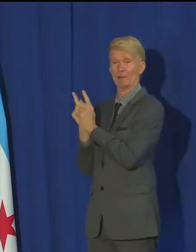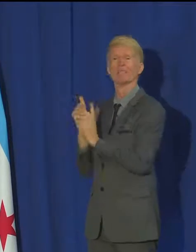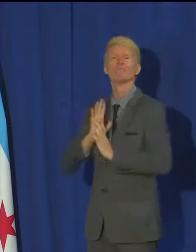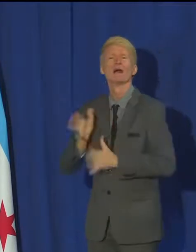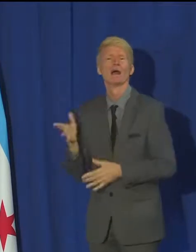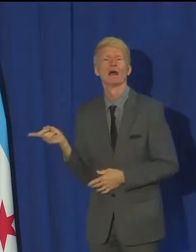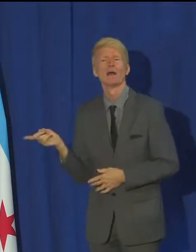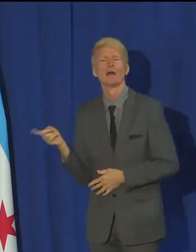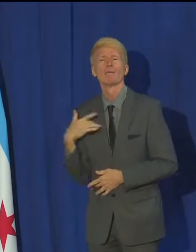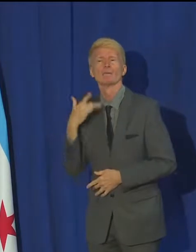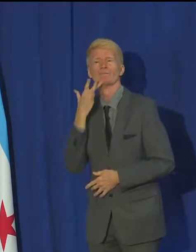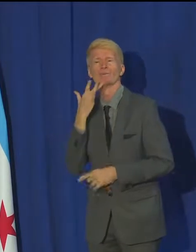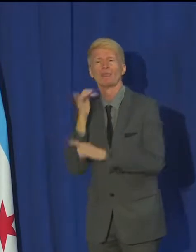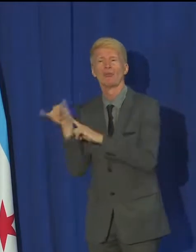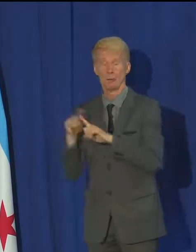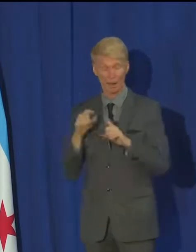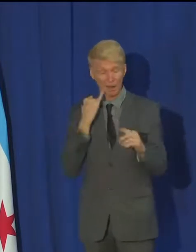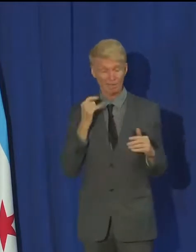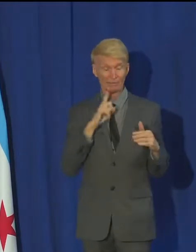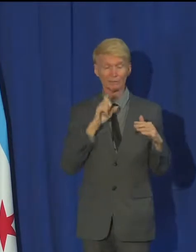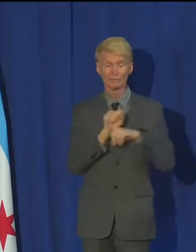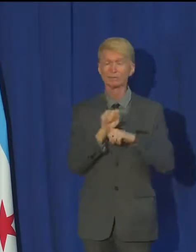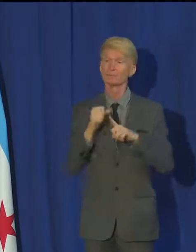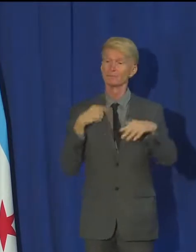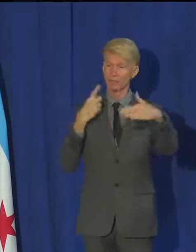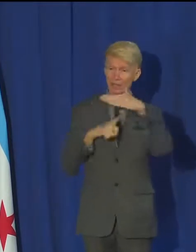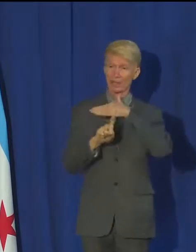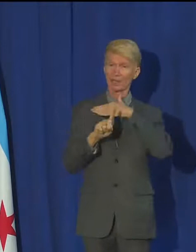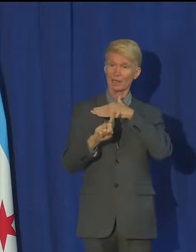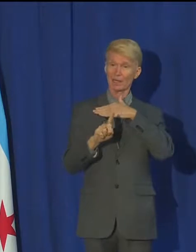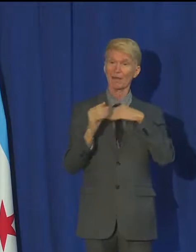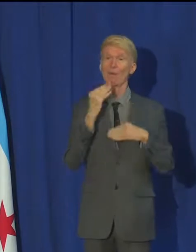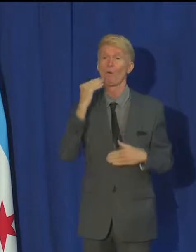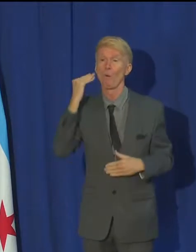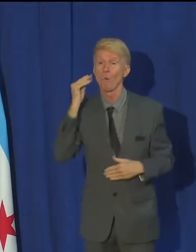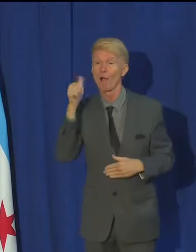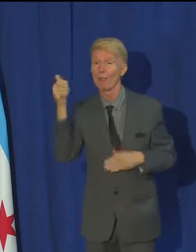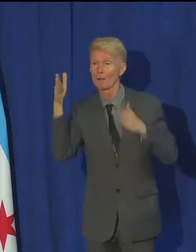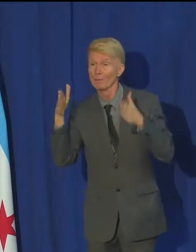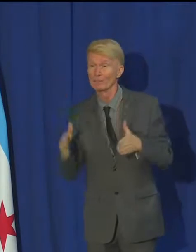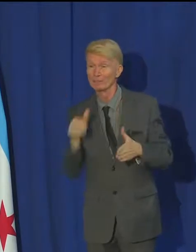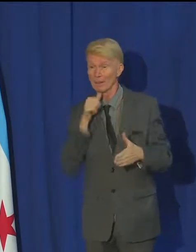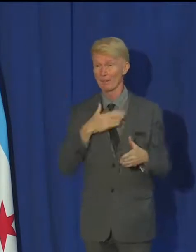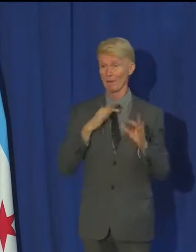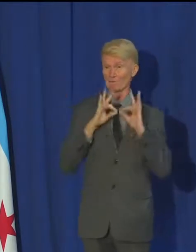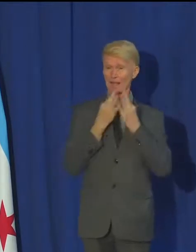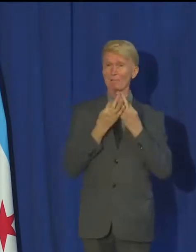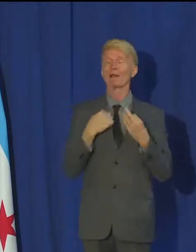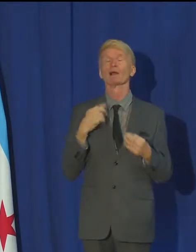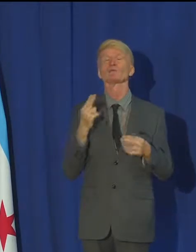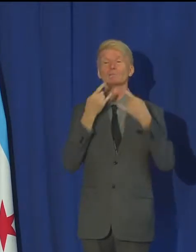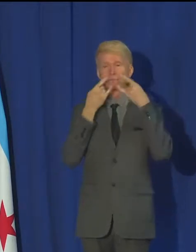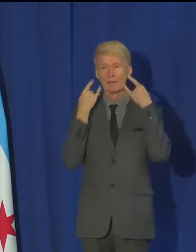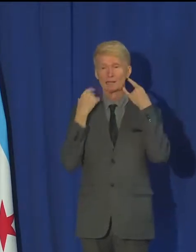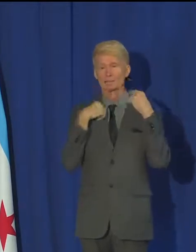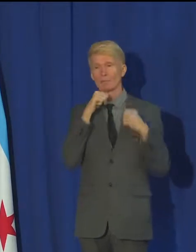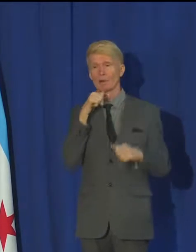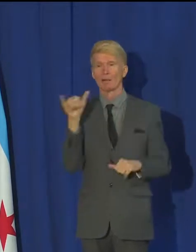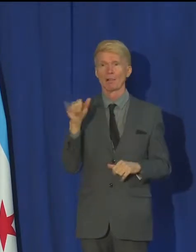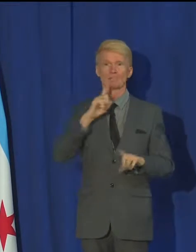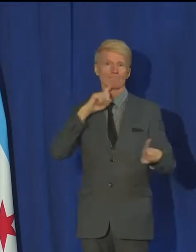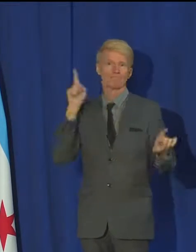do. But if I'm going into somebody's home, I am definitely wearing that mask and keeping my distance. I'm not militant about